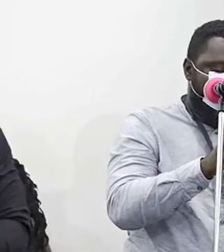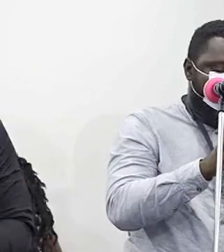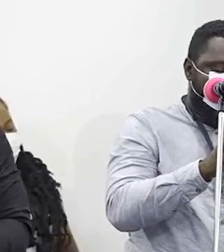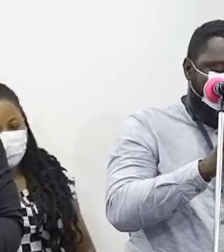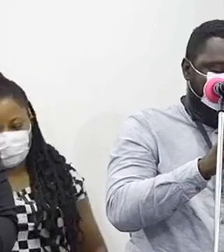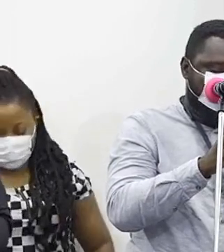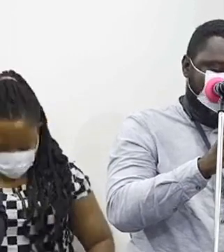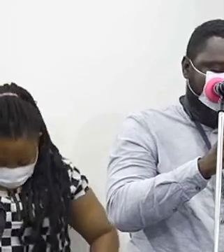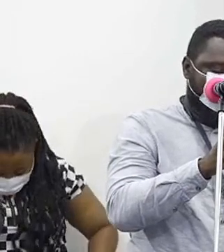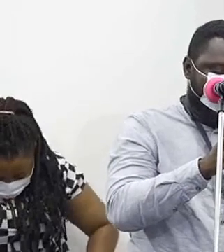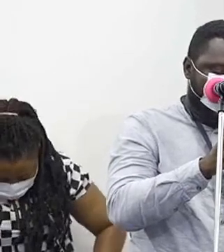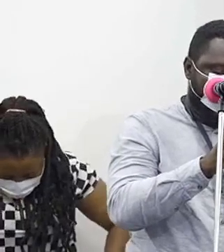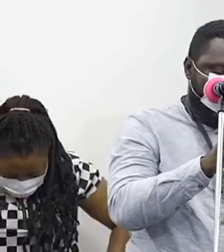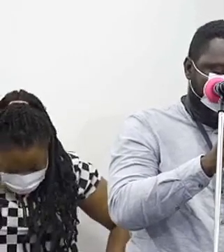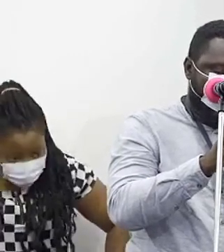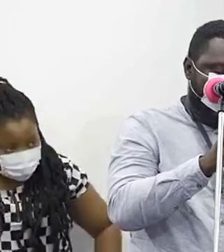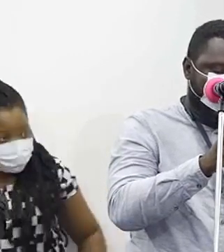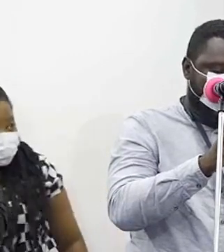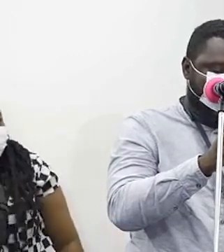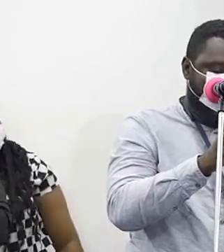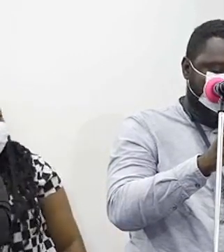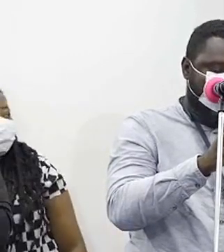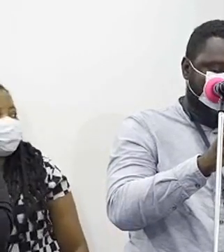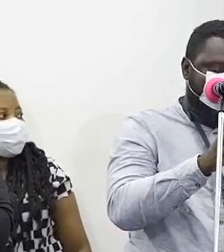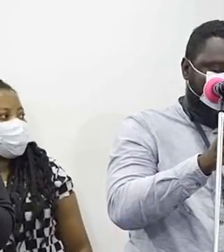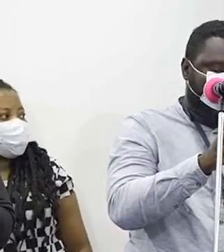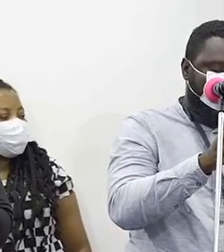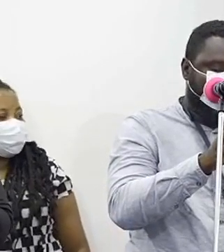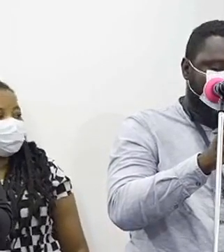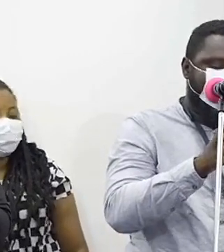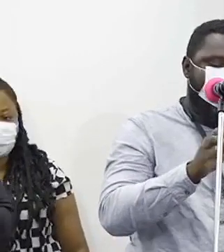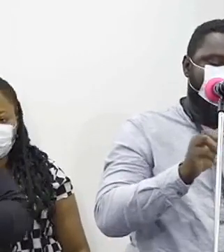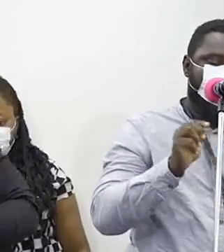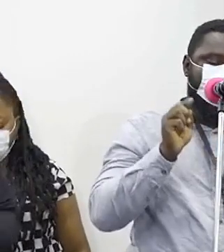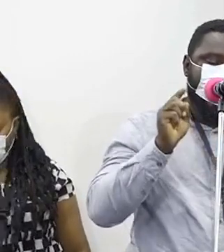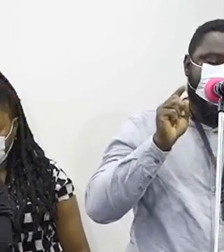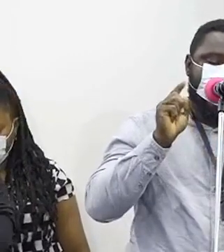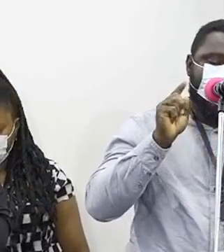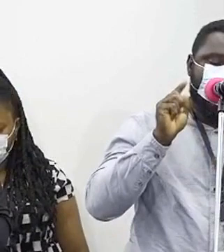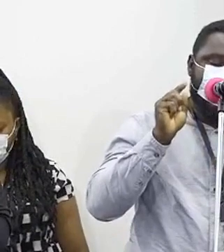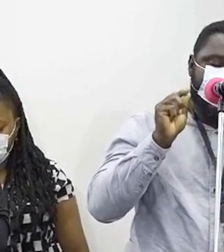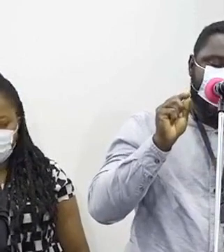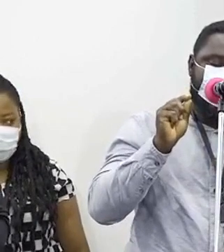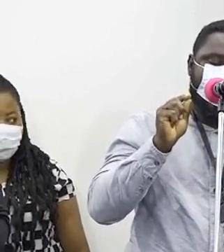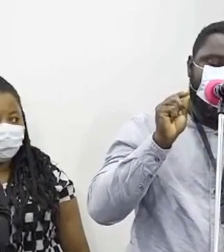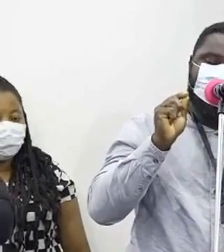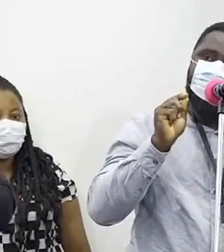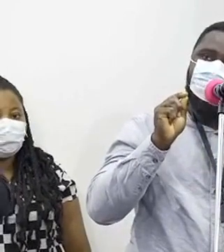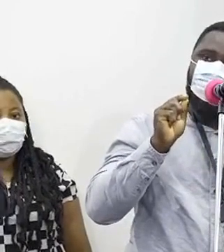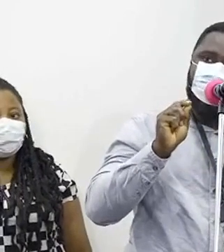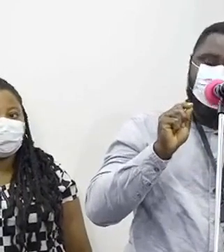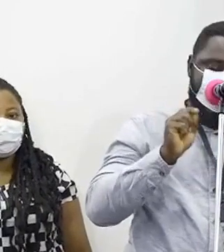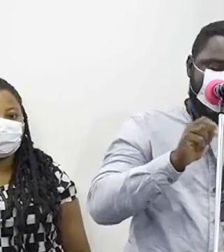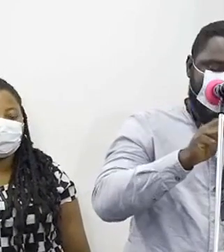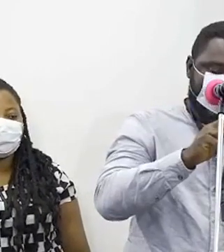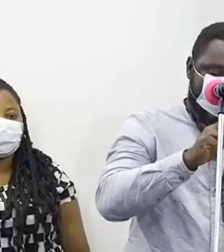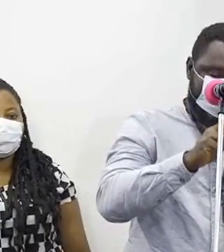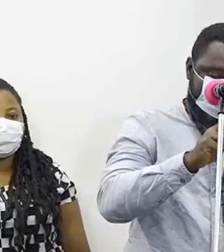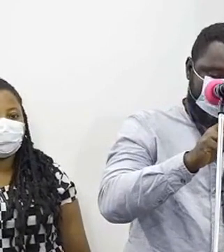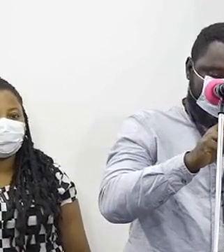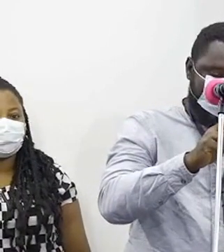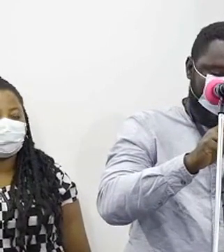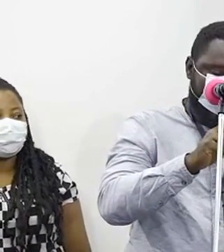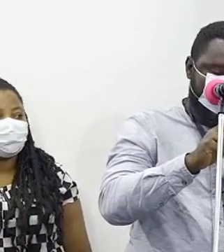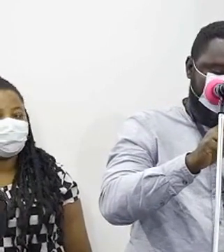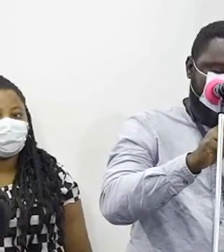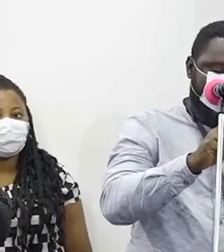then my second question would be, are we reporting the number of tests or the number of people